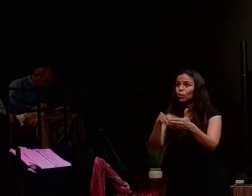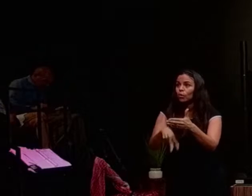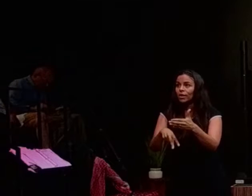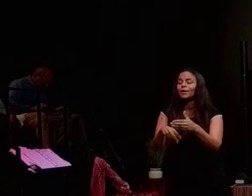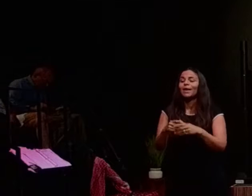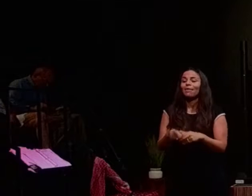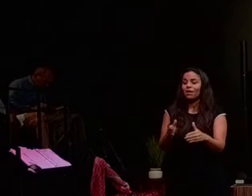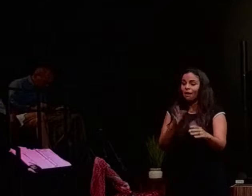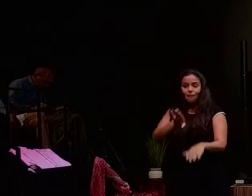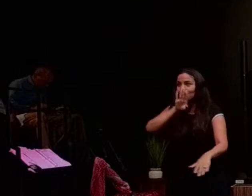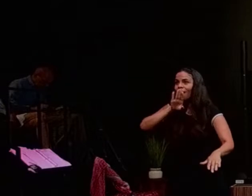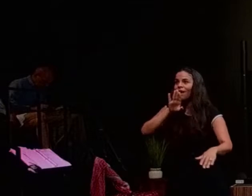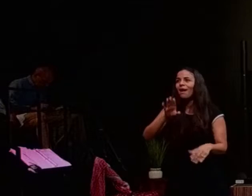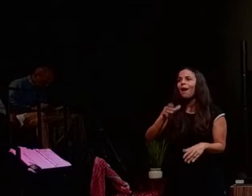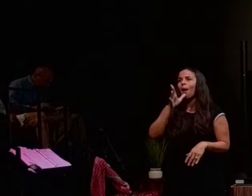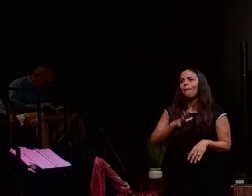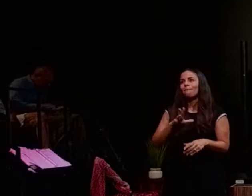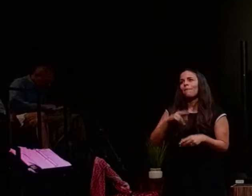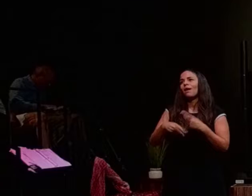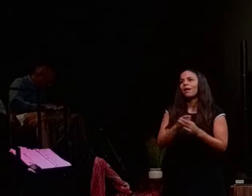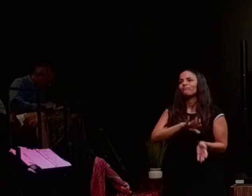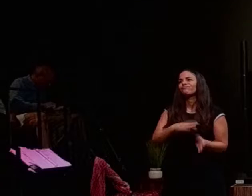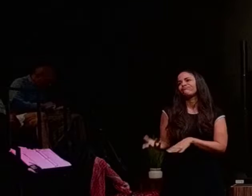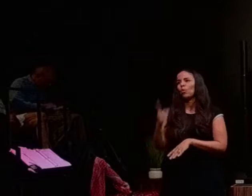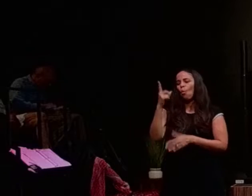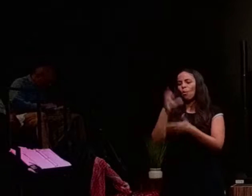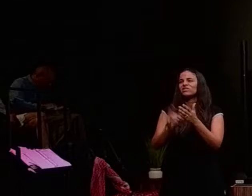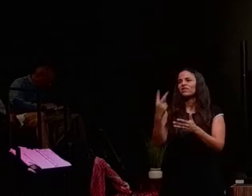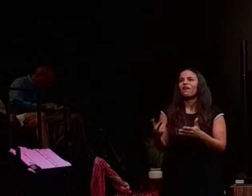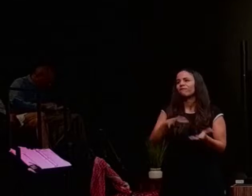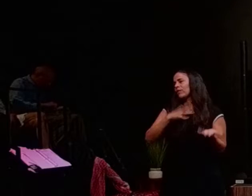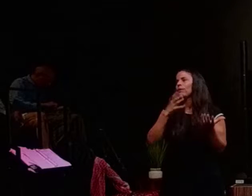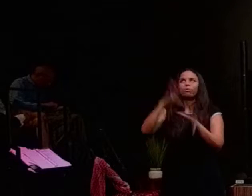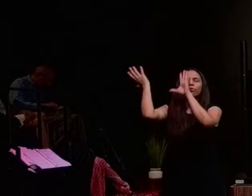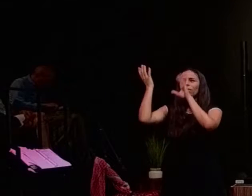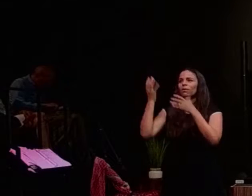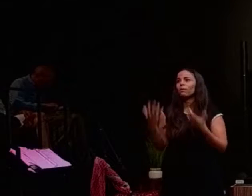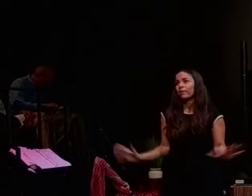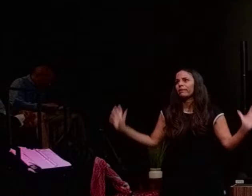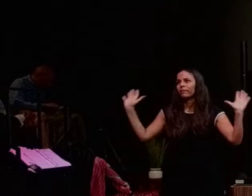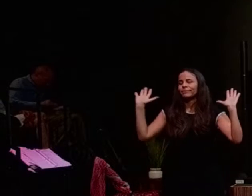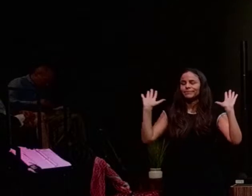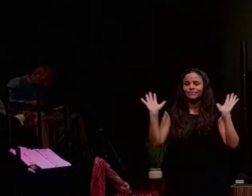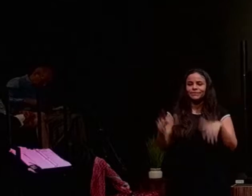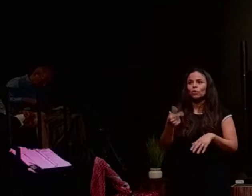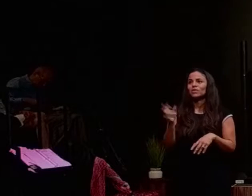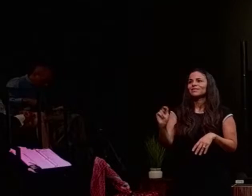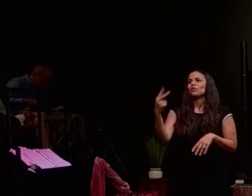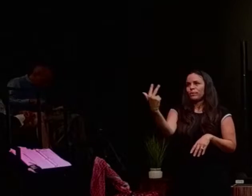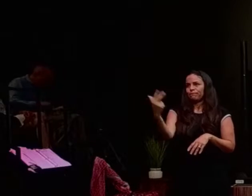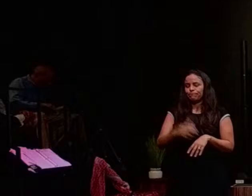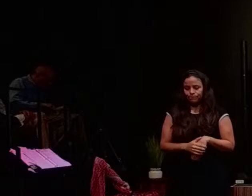for mankind to kind of mess it up. It's about a chapter and a half, you know. Right? Yes, but it's Genesis